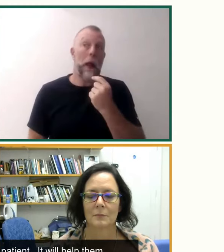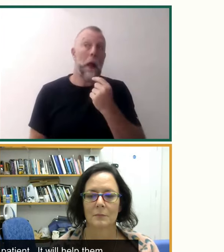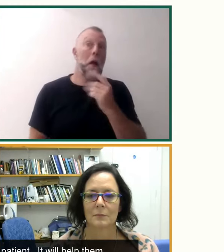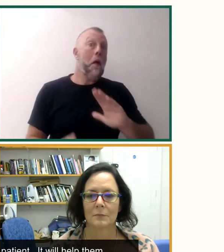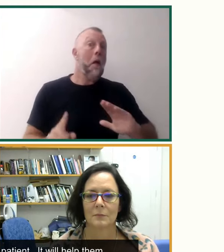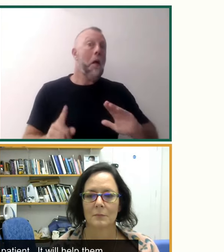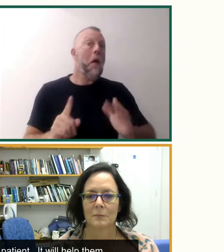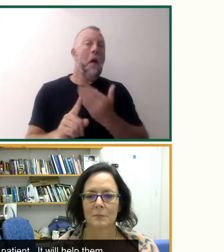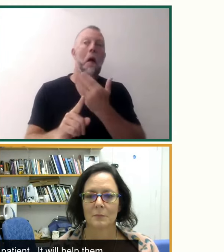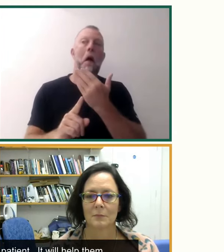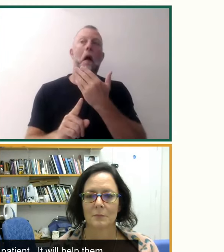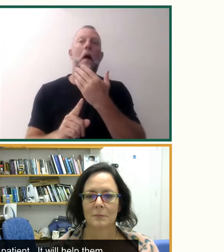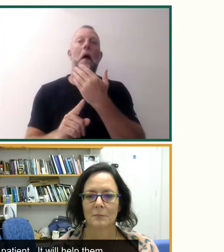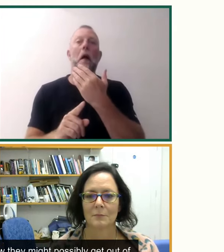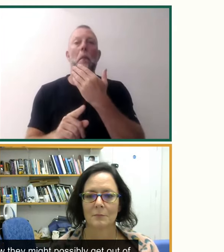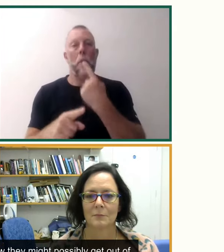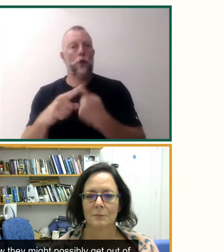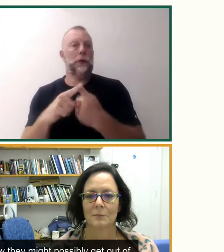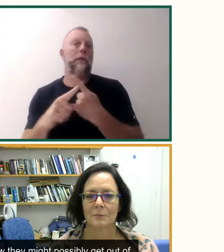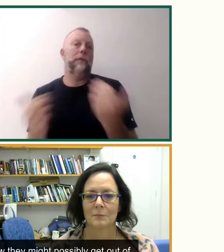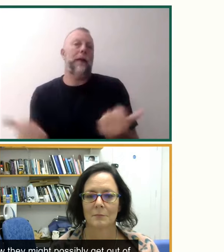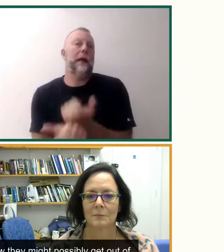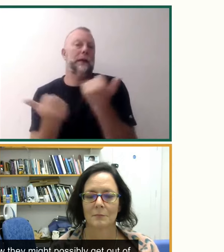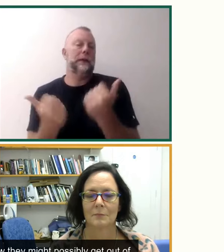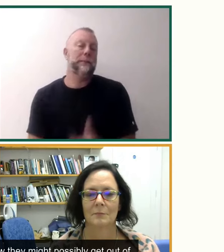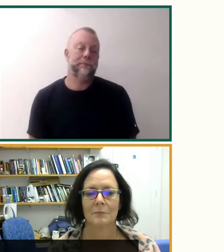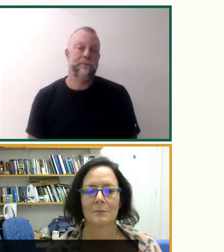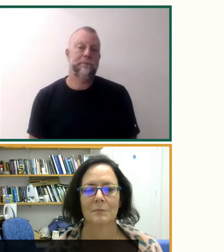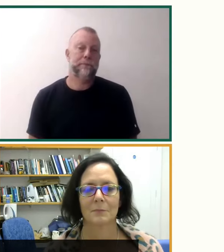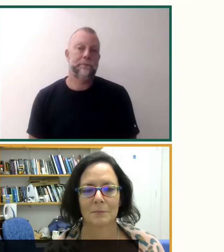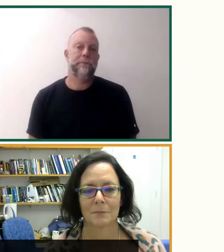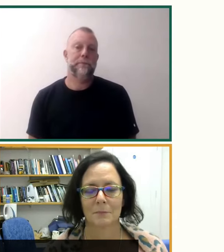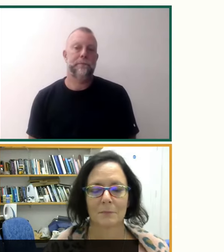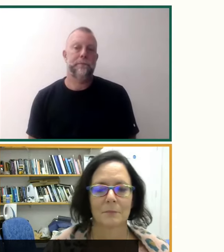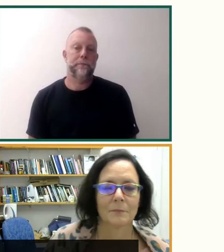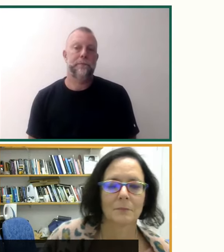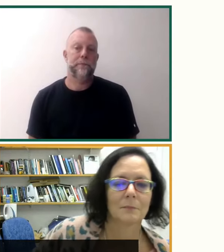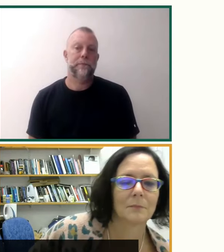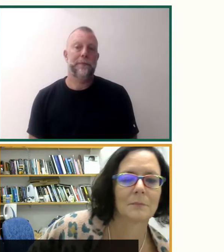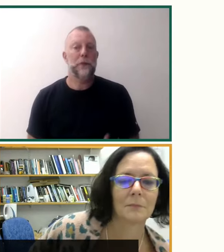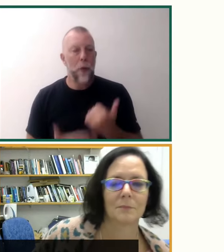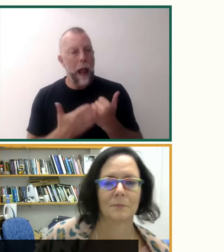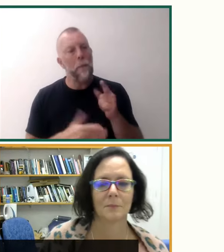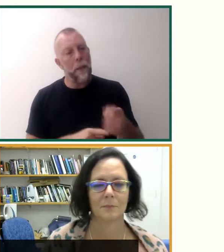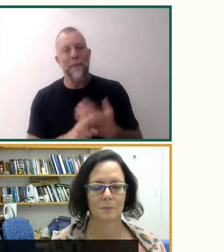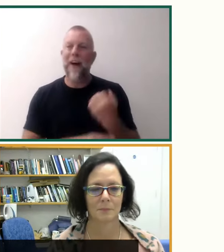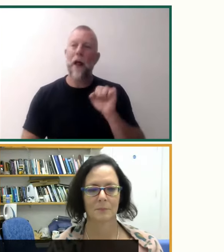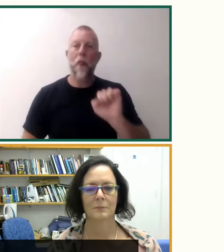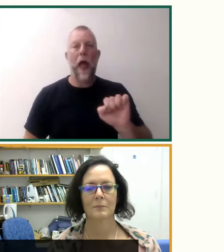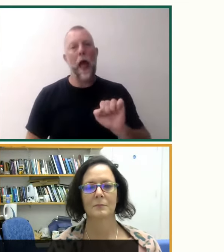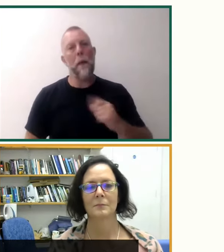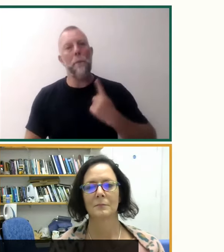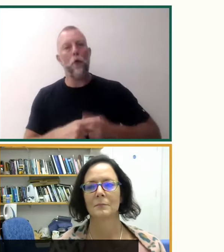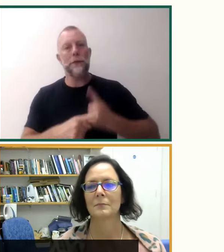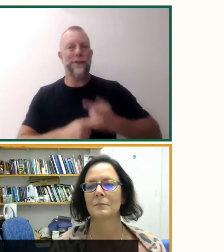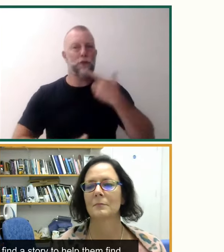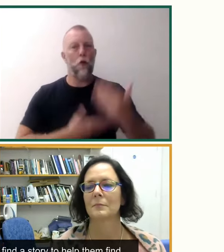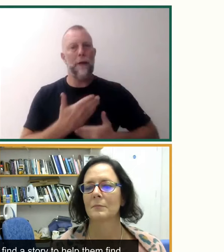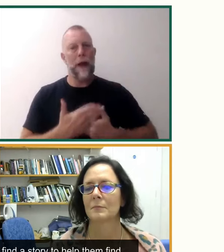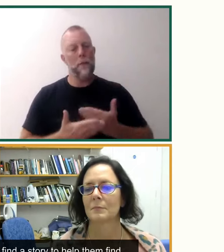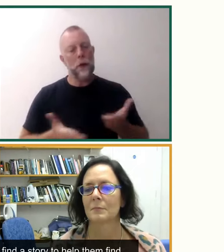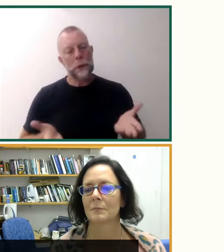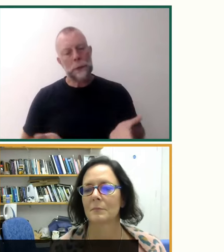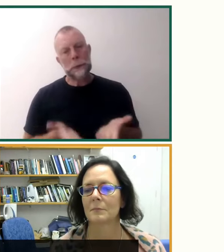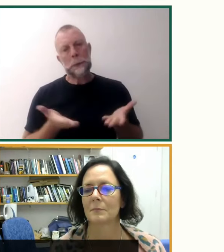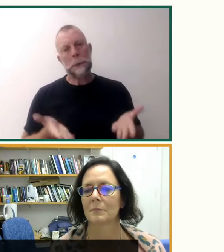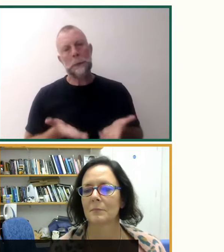the situation they're in. So you're trying to find a story to help them find their story? Yeah, I'm trying to nudge them towards a story